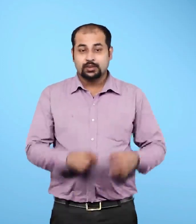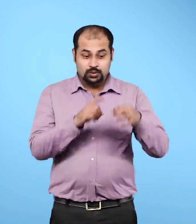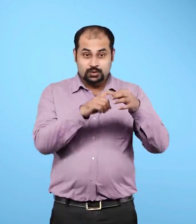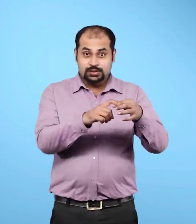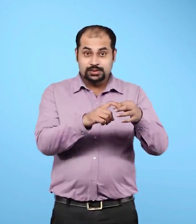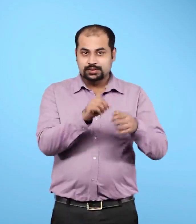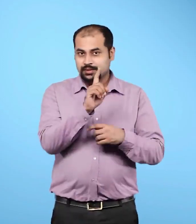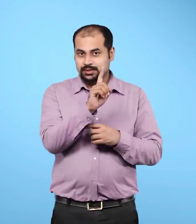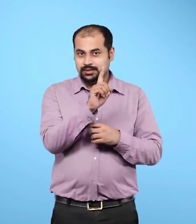Question 1.